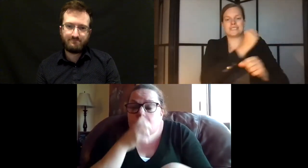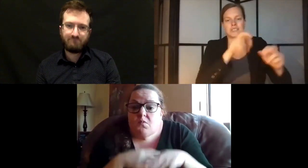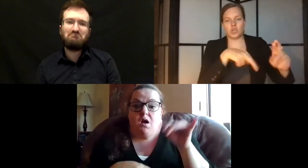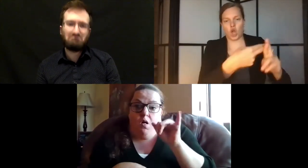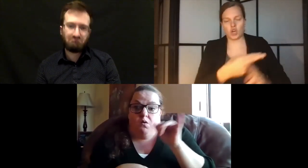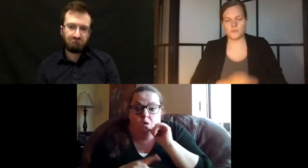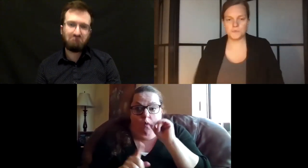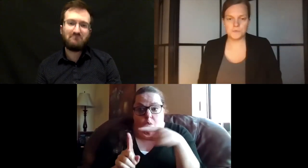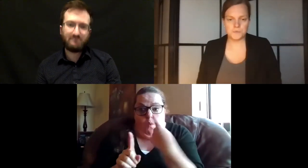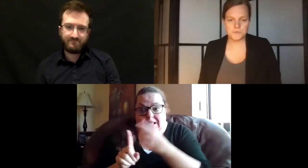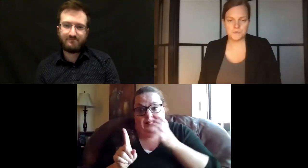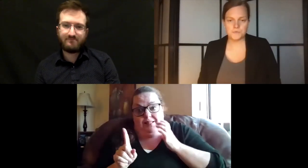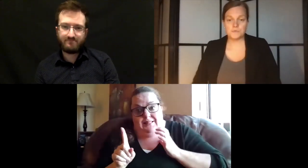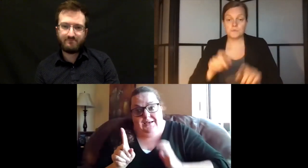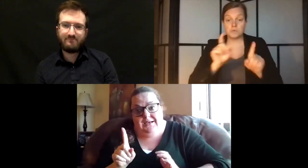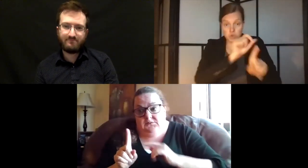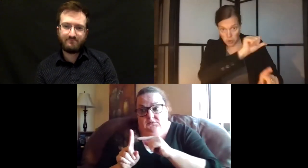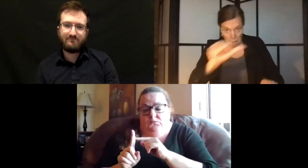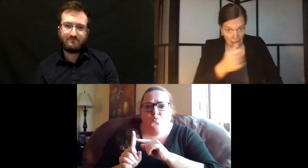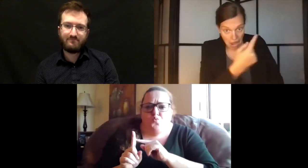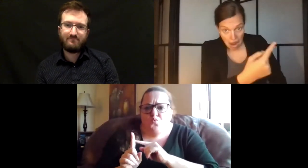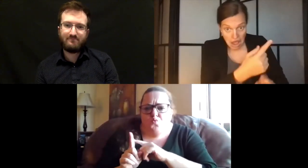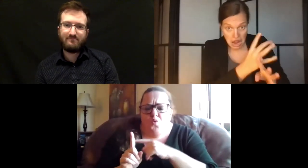them improve.